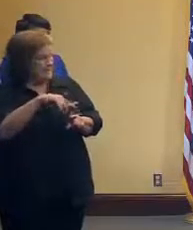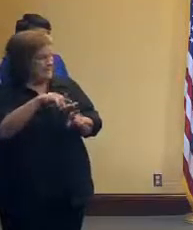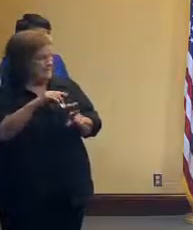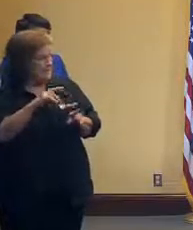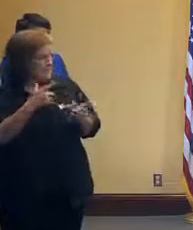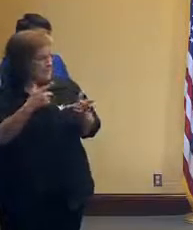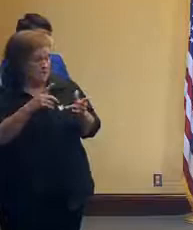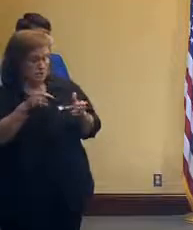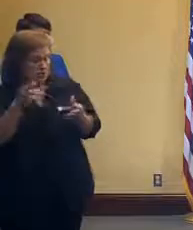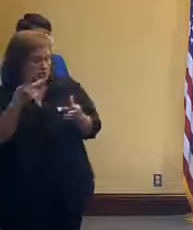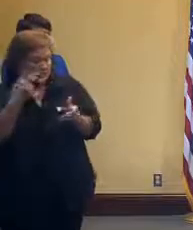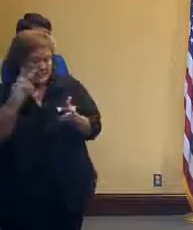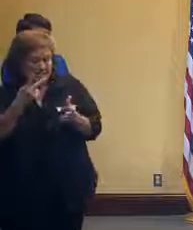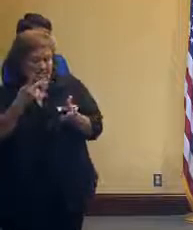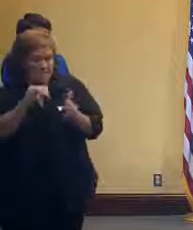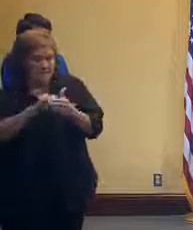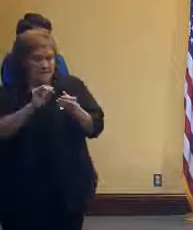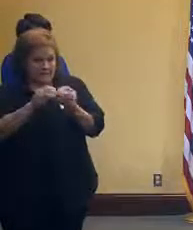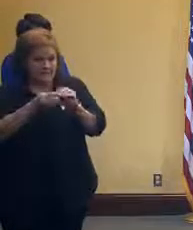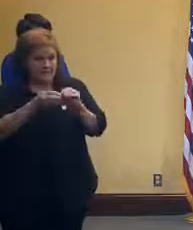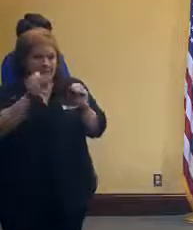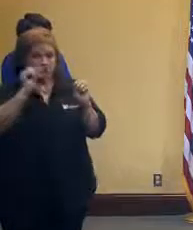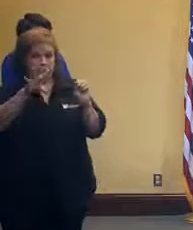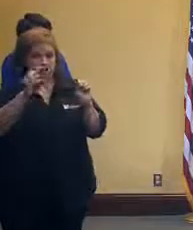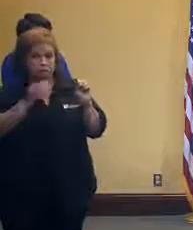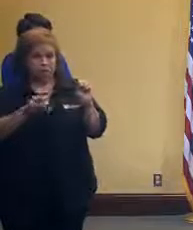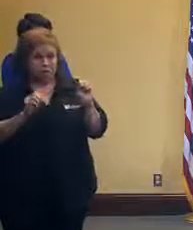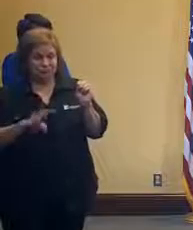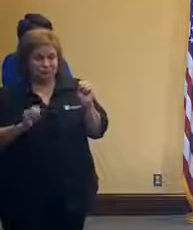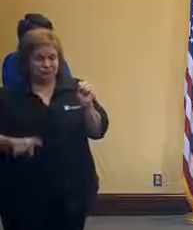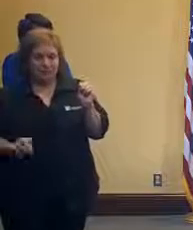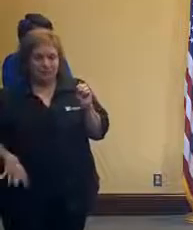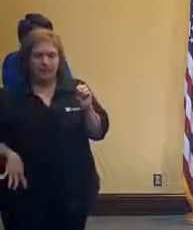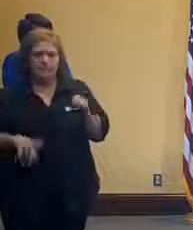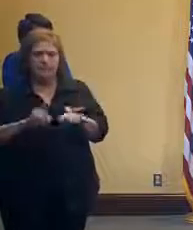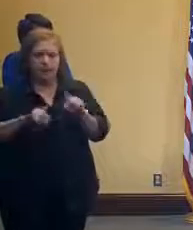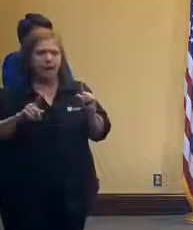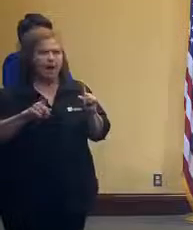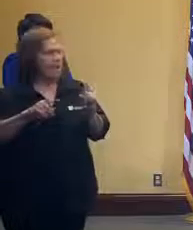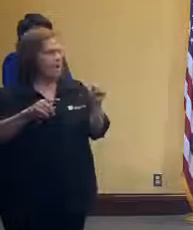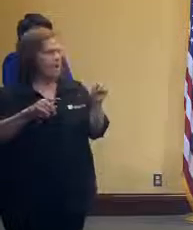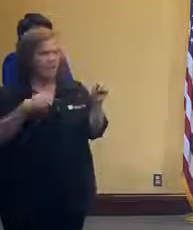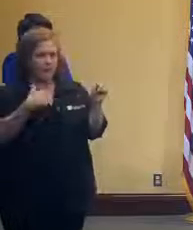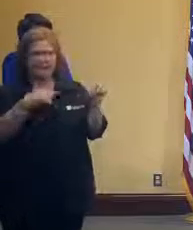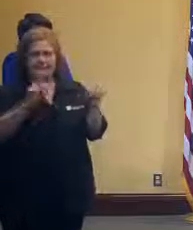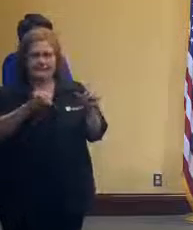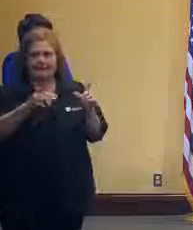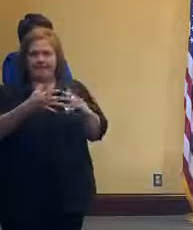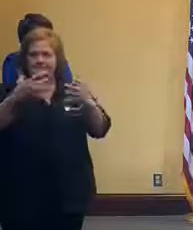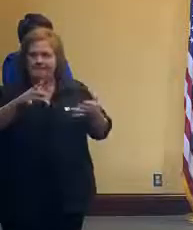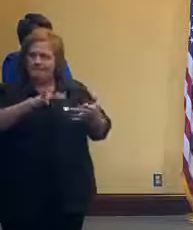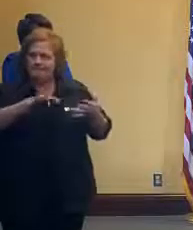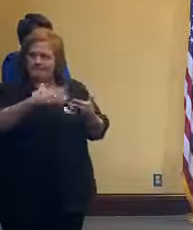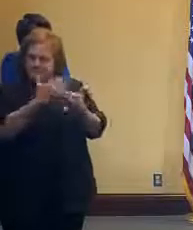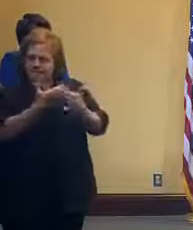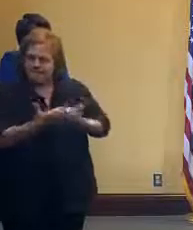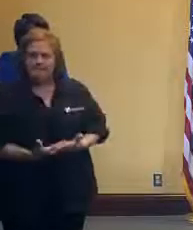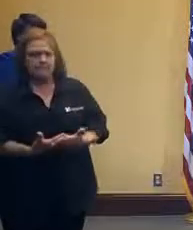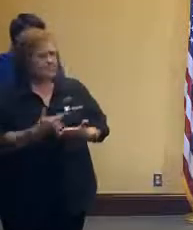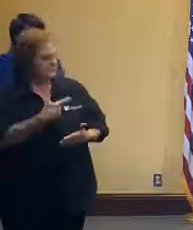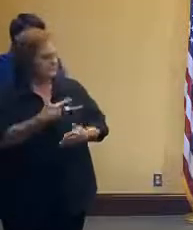way arbitrary, or we're just putting them out there, there's some significant data that went into our assumptions. And if you want to go to the